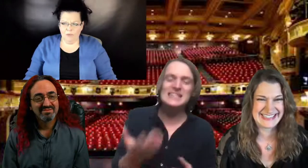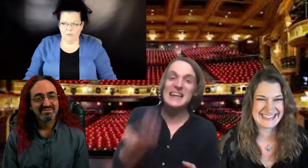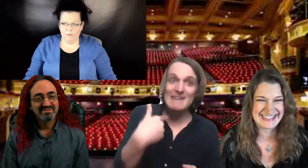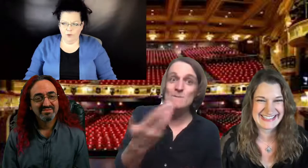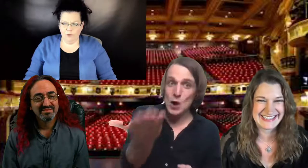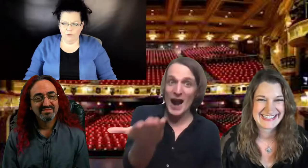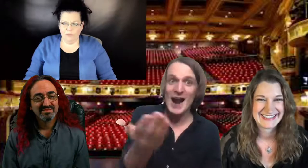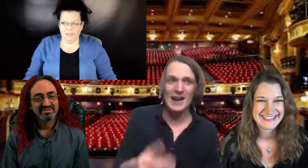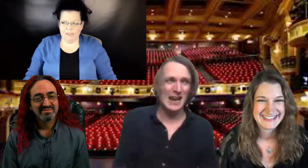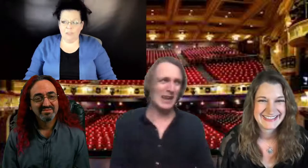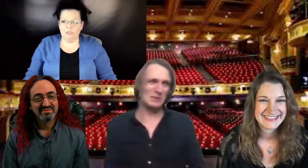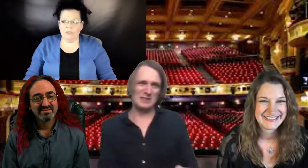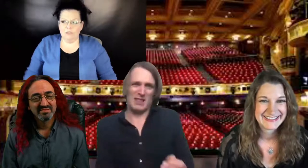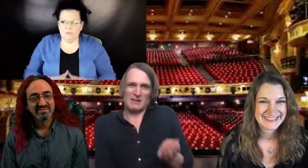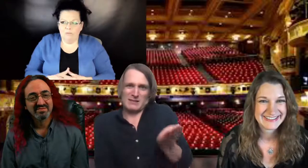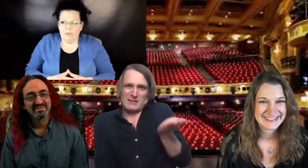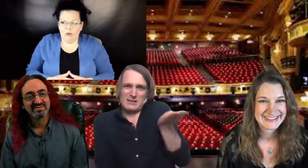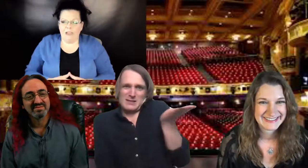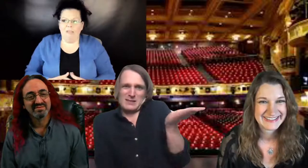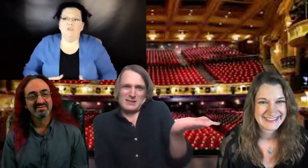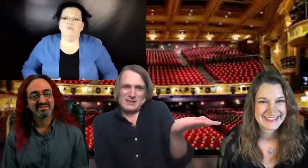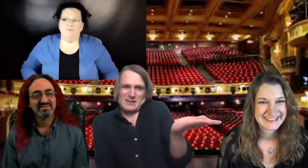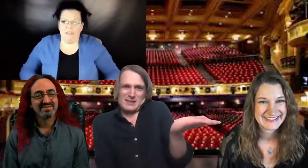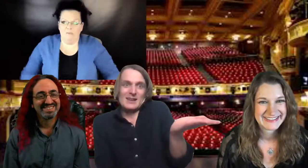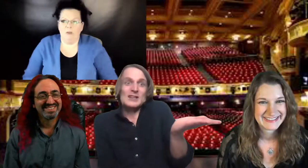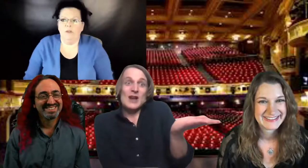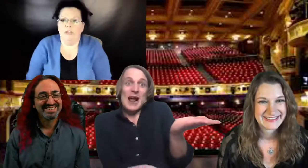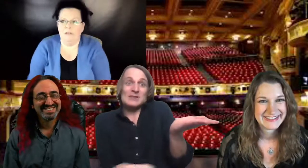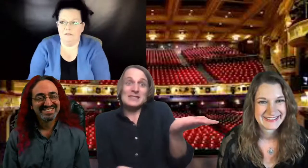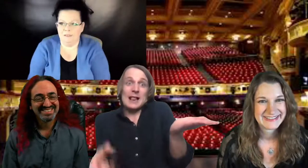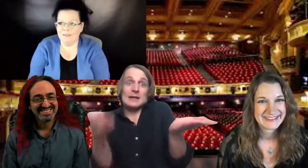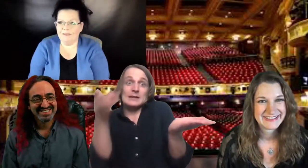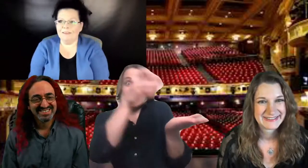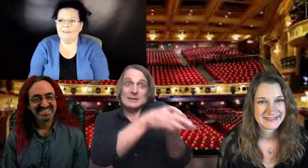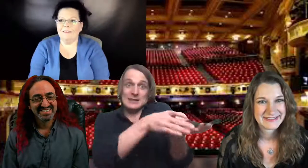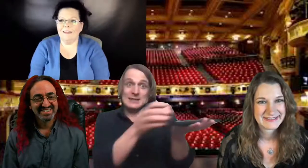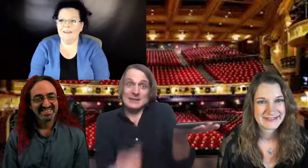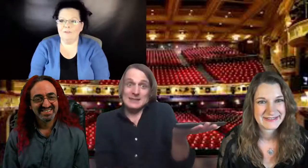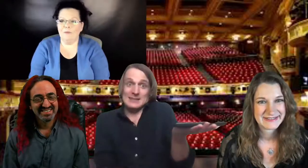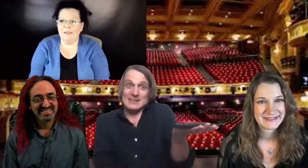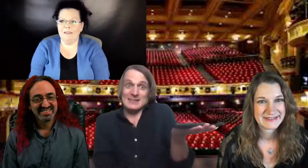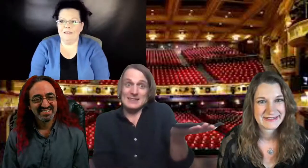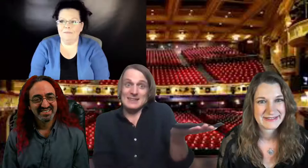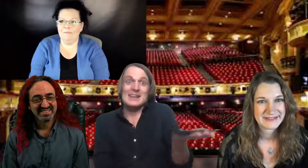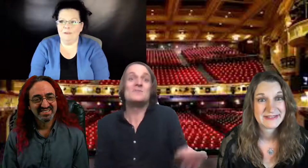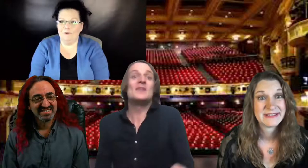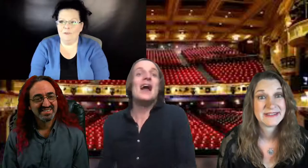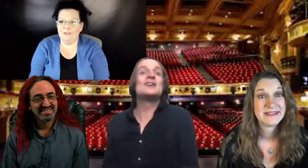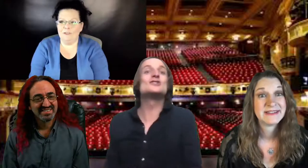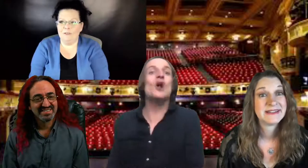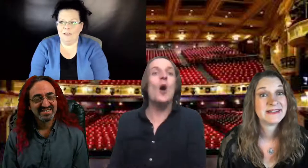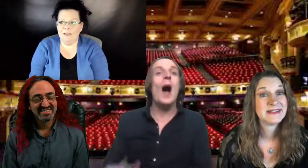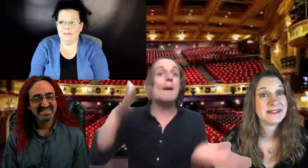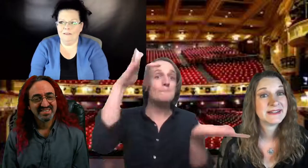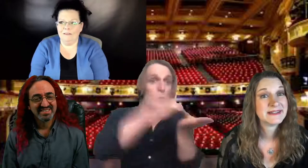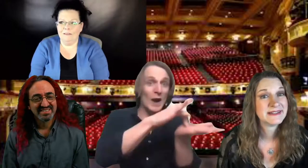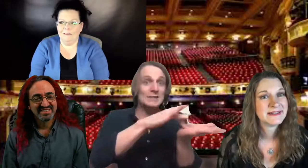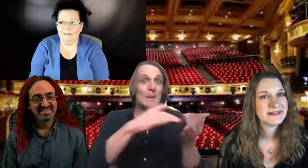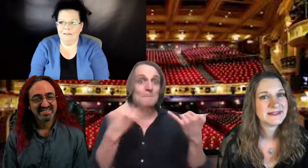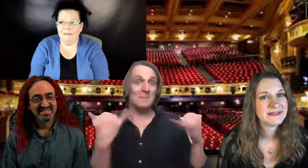Why do you have your phone? And I said, just give me your hand. Excuse me, give me your hand. And so I handed my phone into their